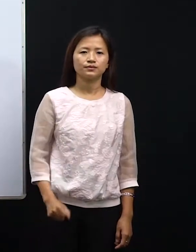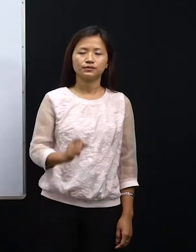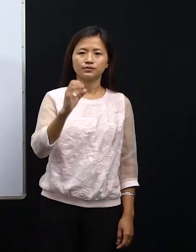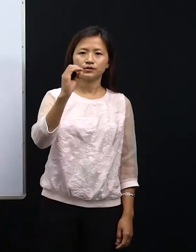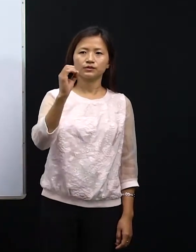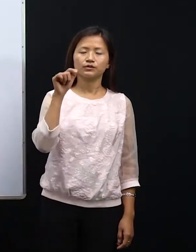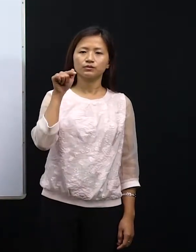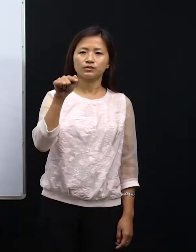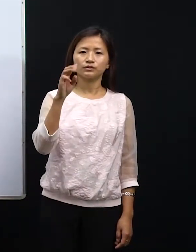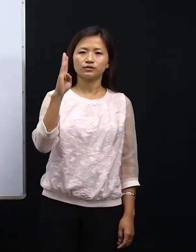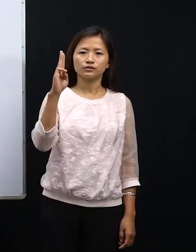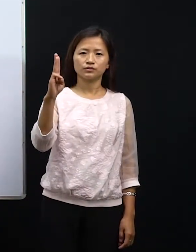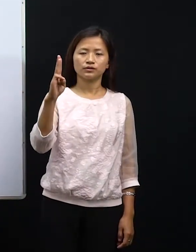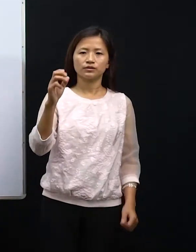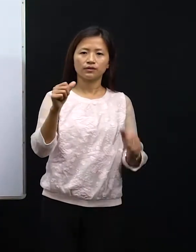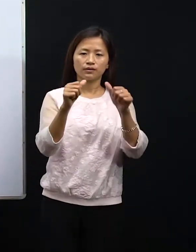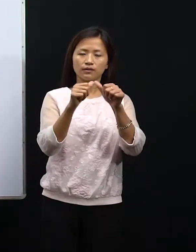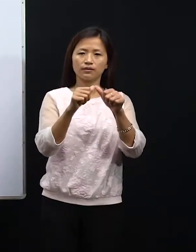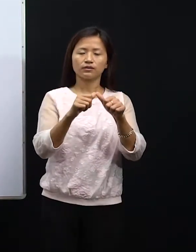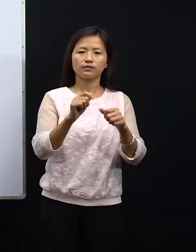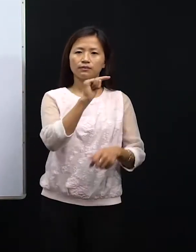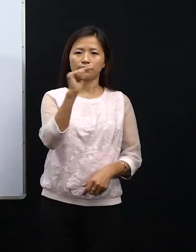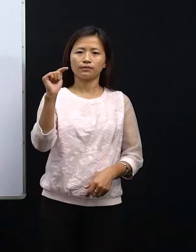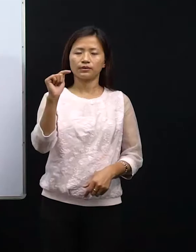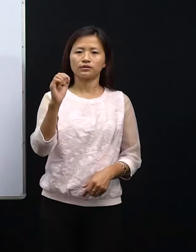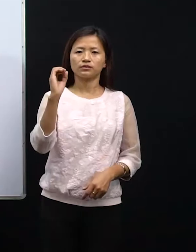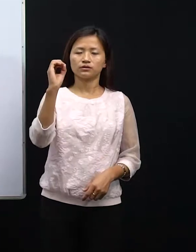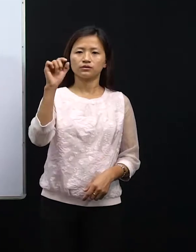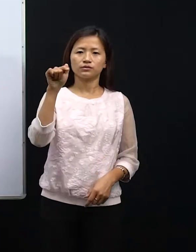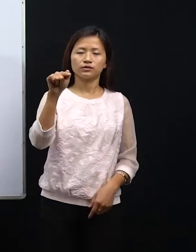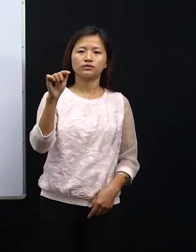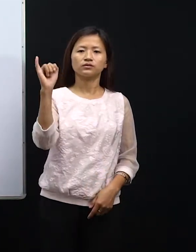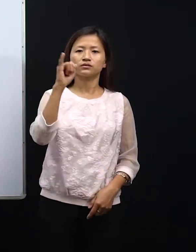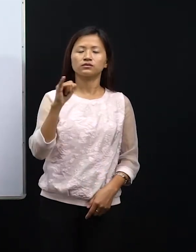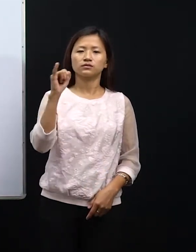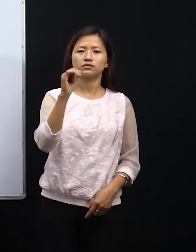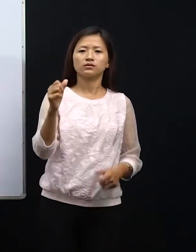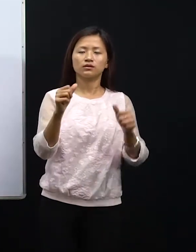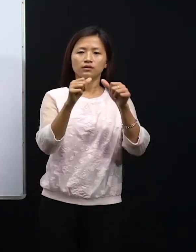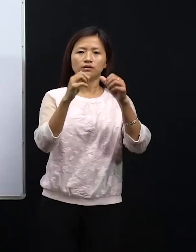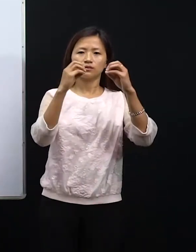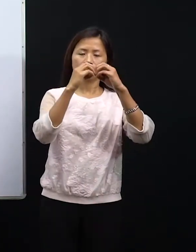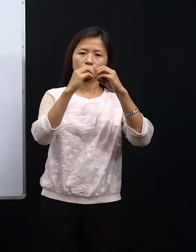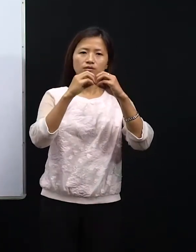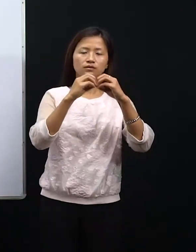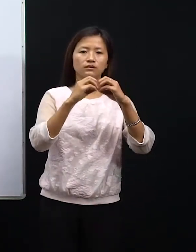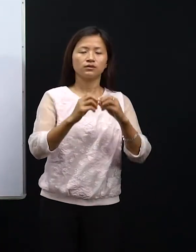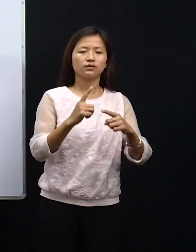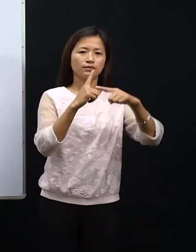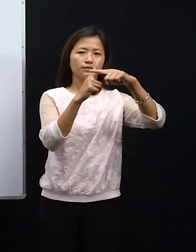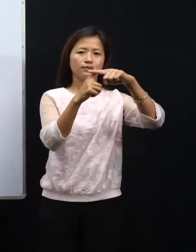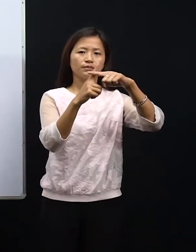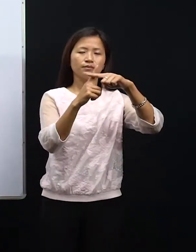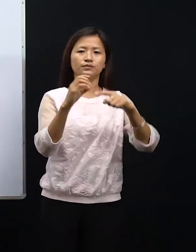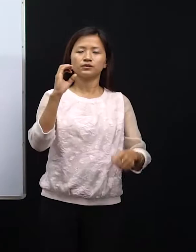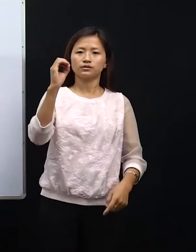0.3a minus 0.6 0.6ab plus